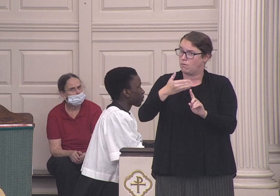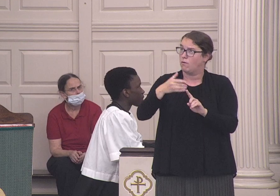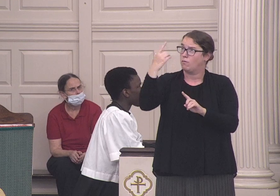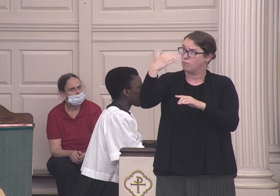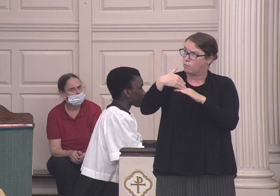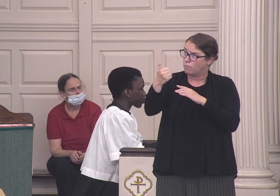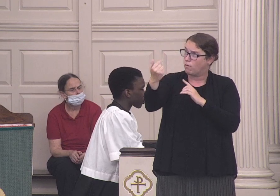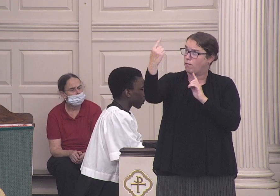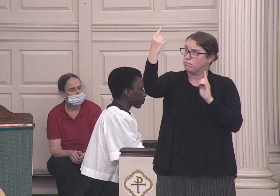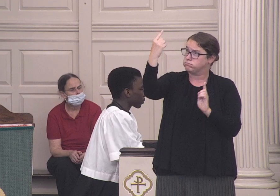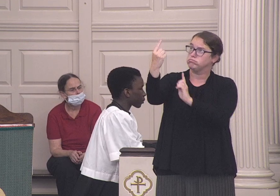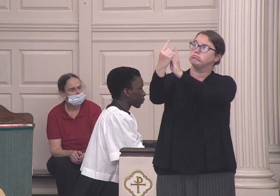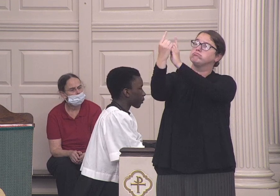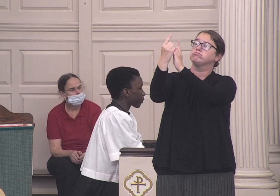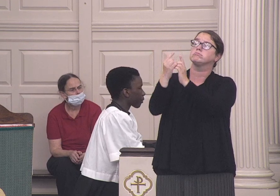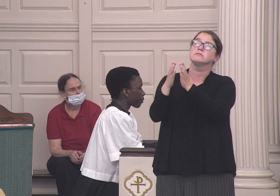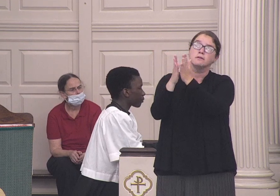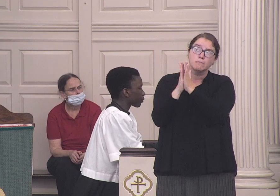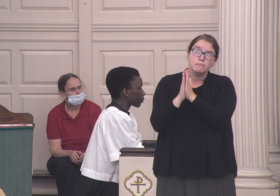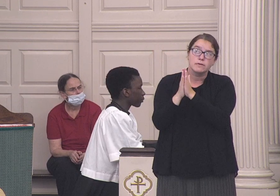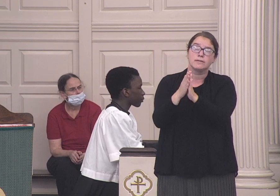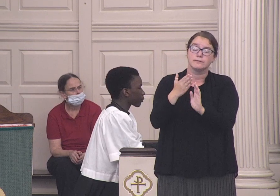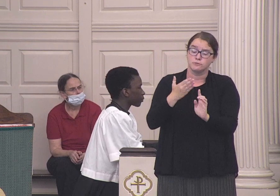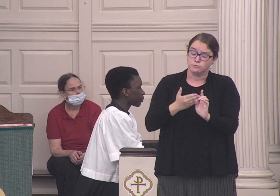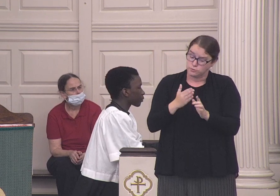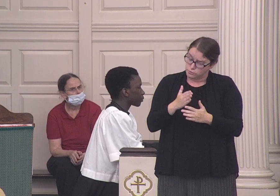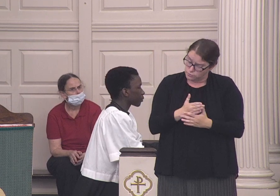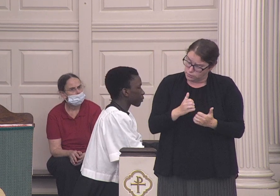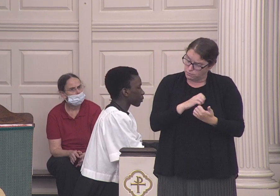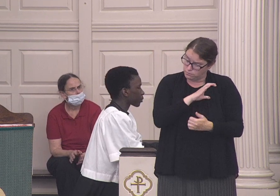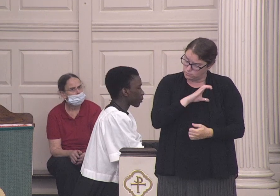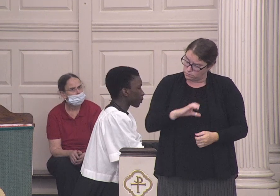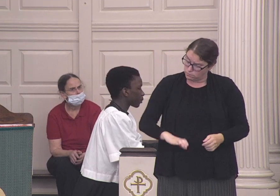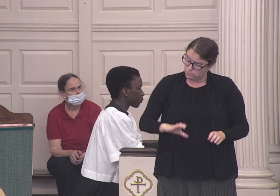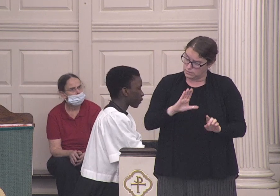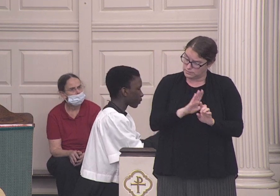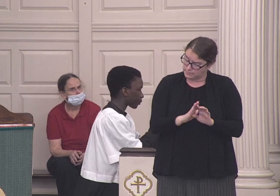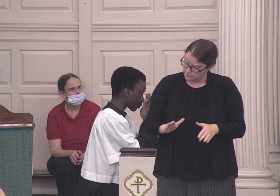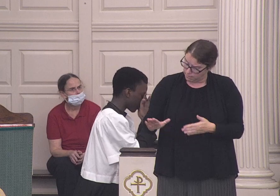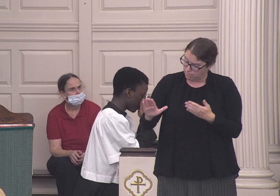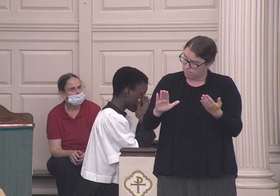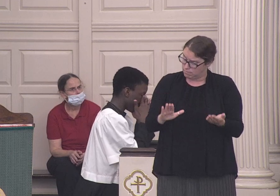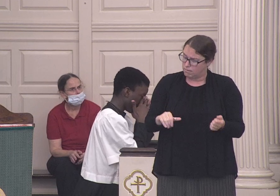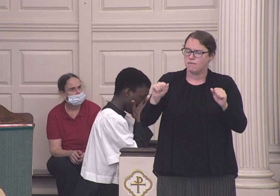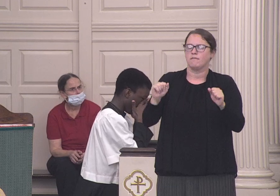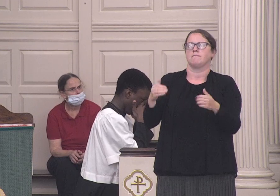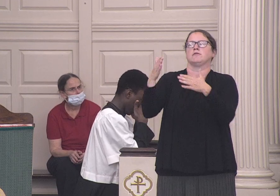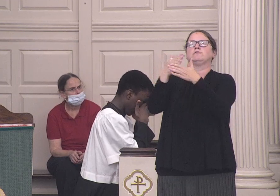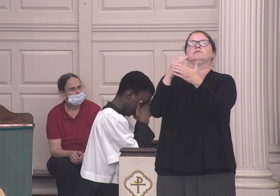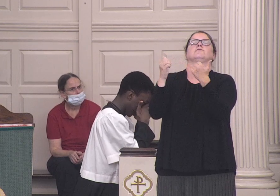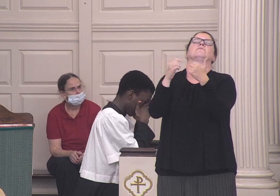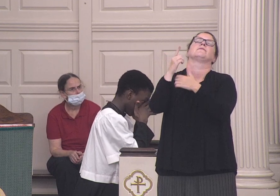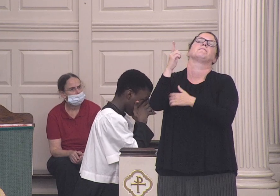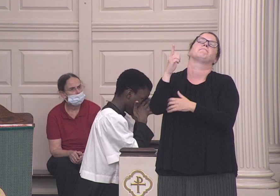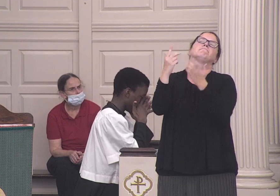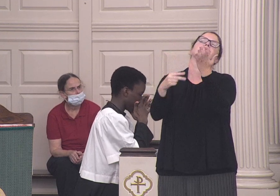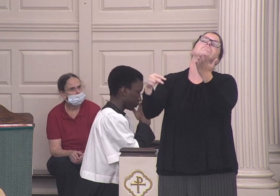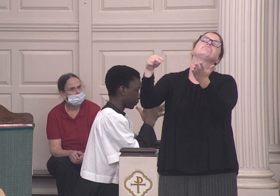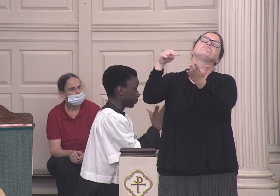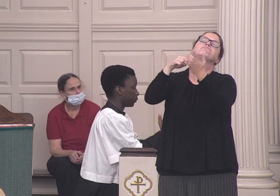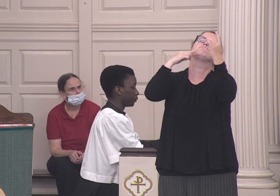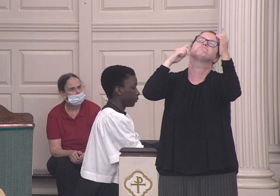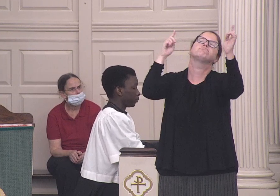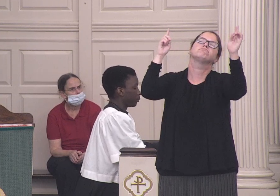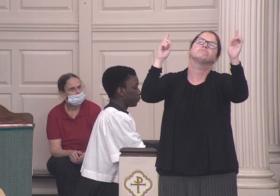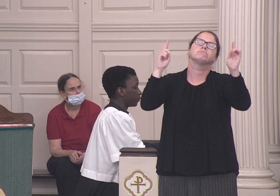she was united with your son in a death like his, may also be one with him in his resurrection.